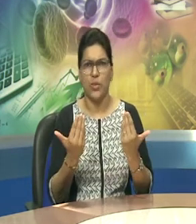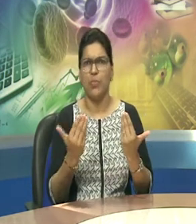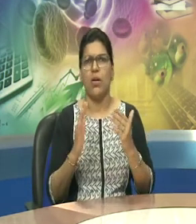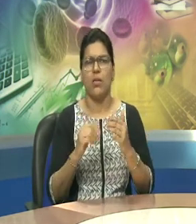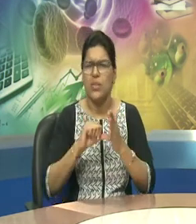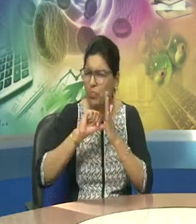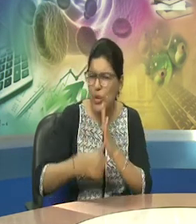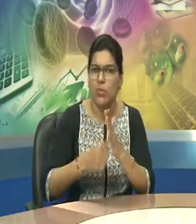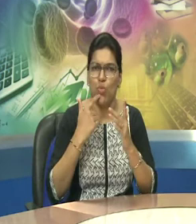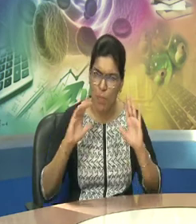Feasible.